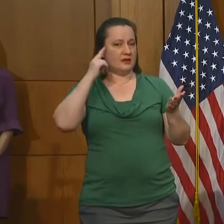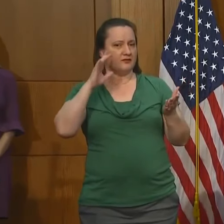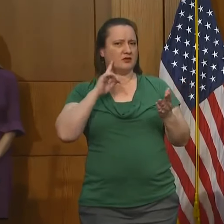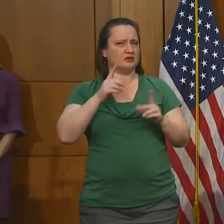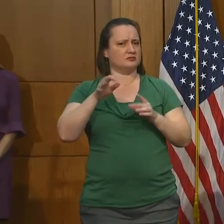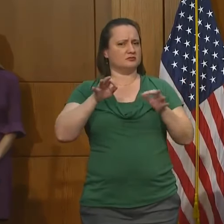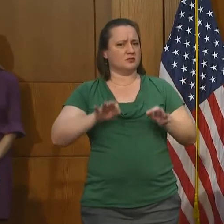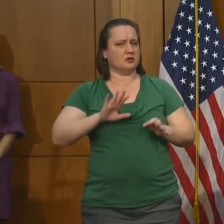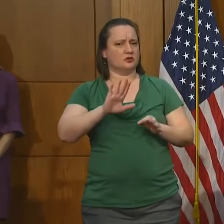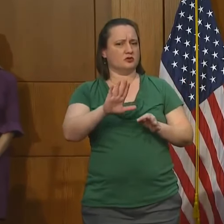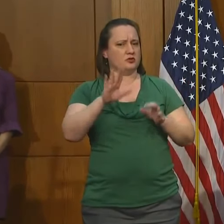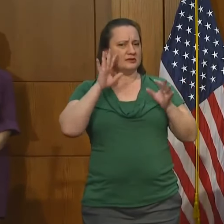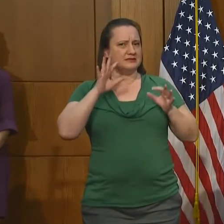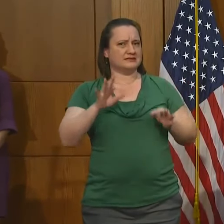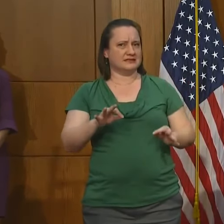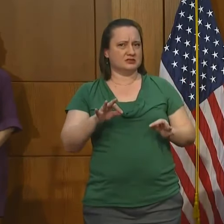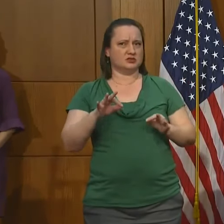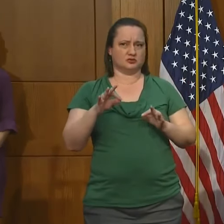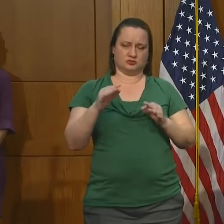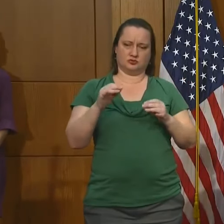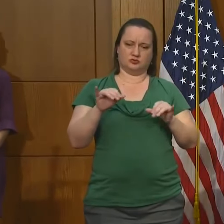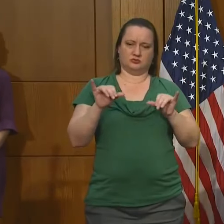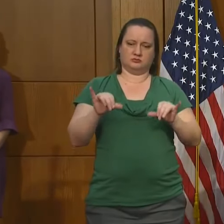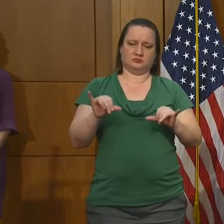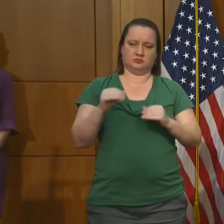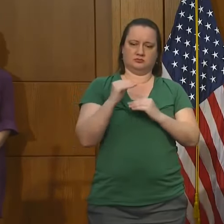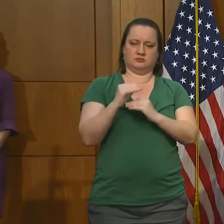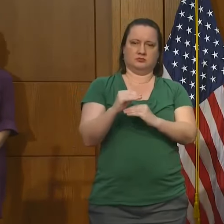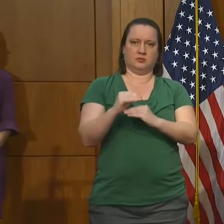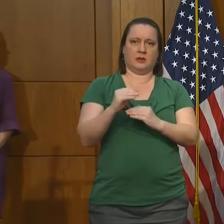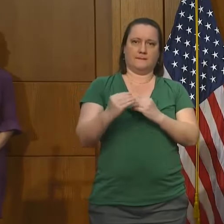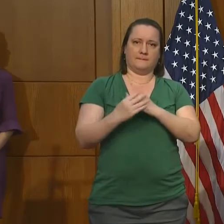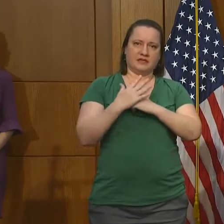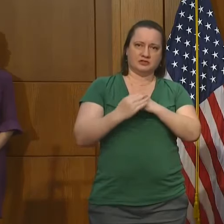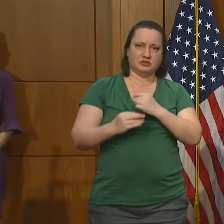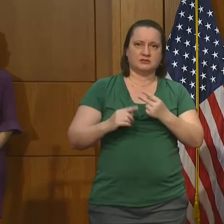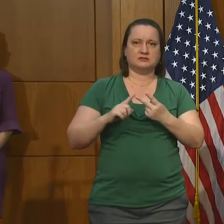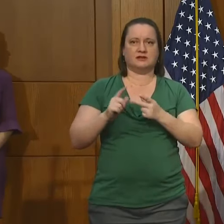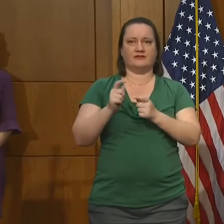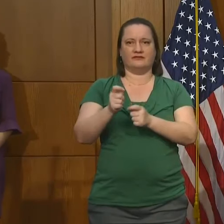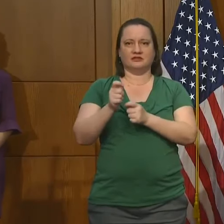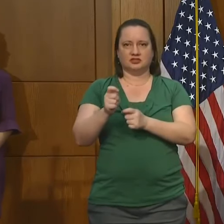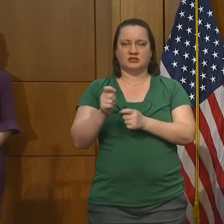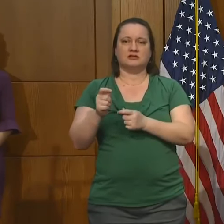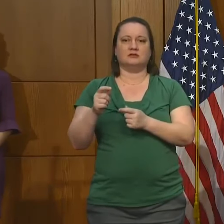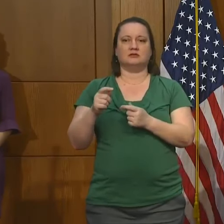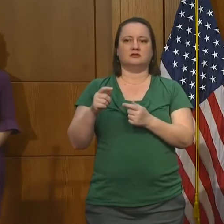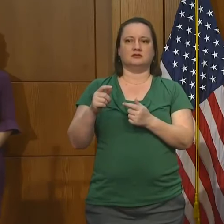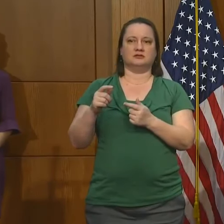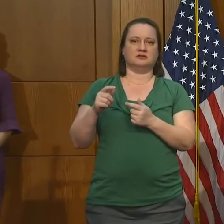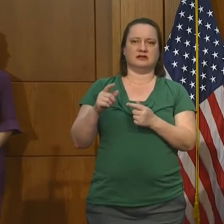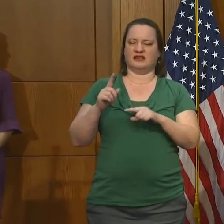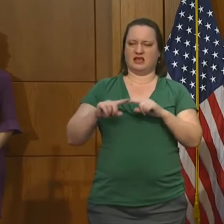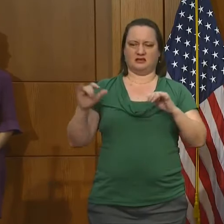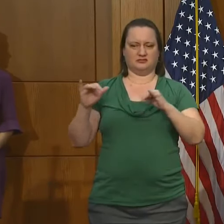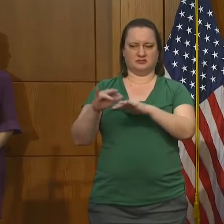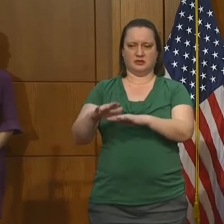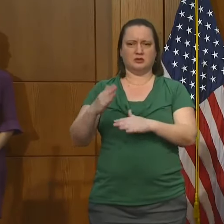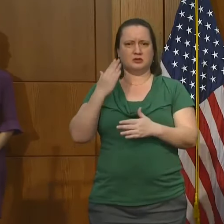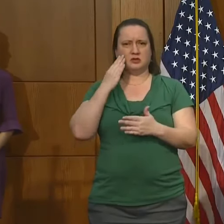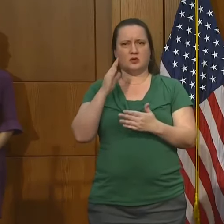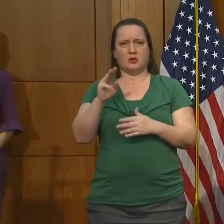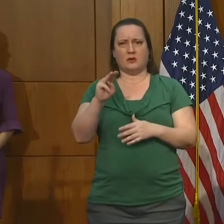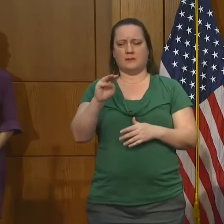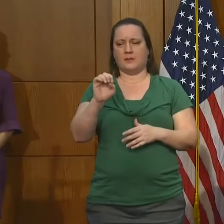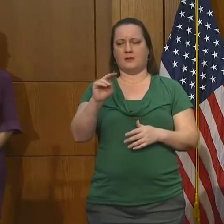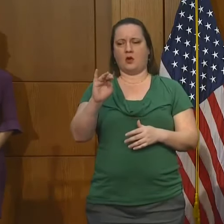the restrictions for the beaches to exercise and fishing, especially with Memorial Day being about 2 weeks away. It sounds like these restrictions are still going to be in place